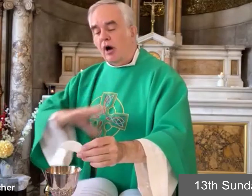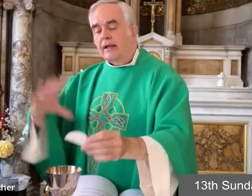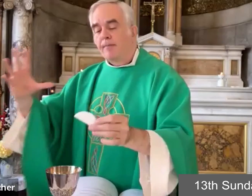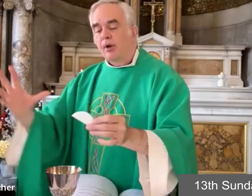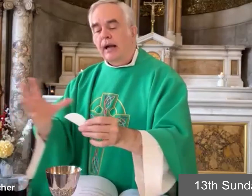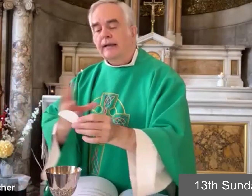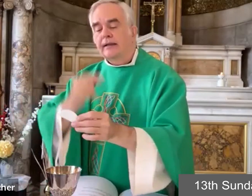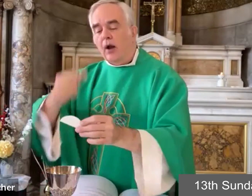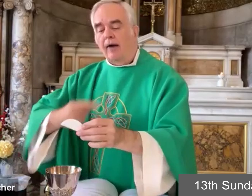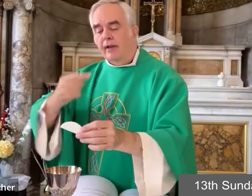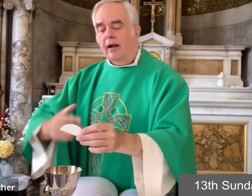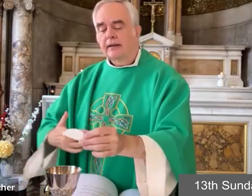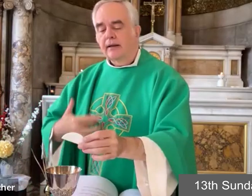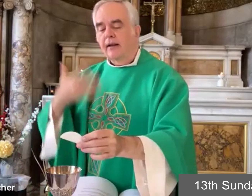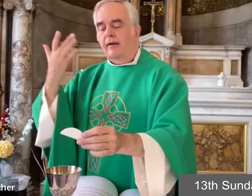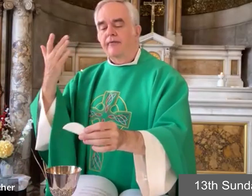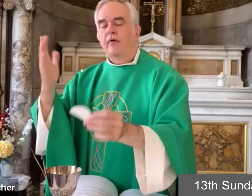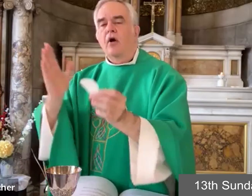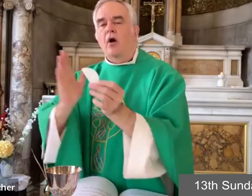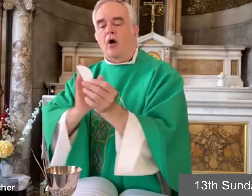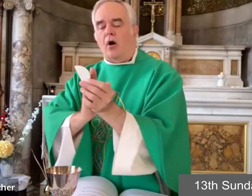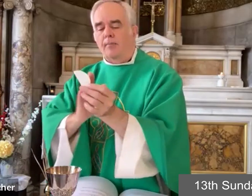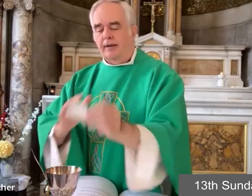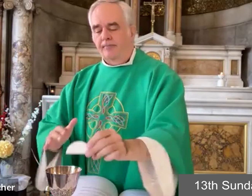Christ bring us to everlasting life. Amen.